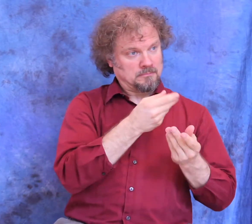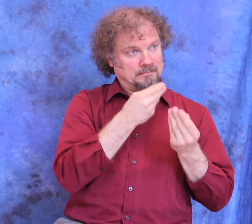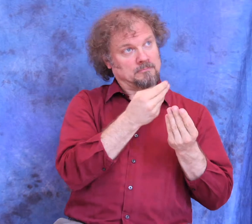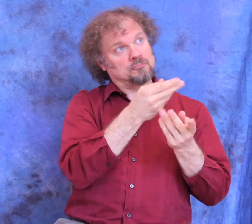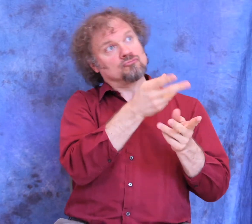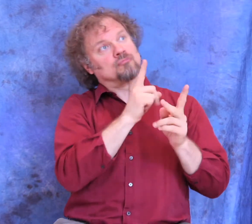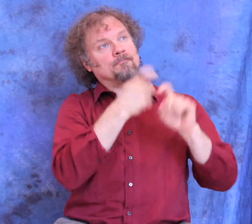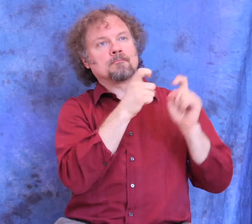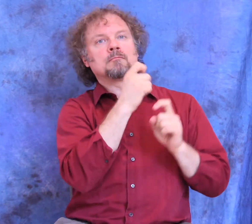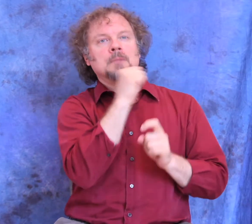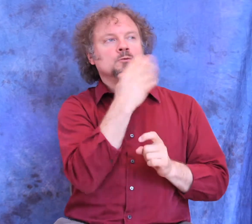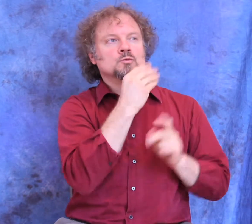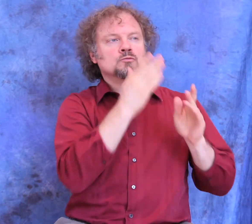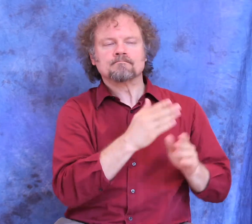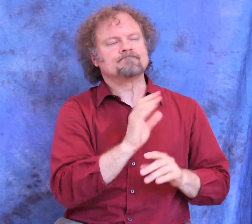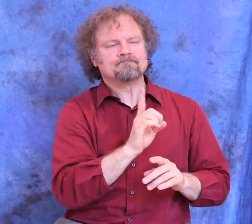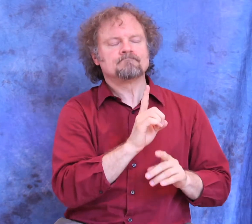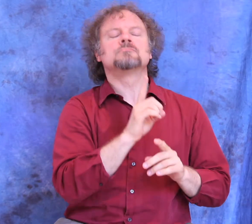Pharaoh's daughter then had Moshe given over to Yocheved,